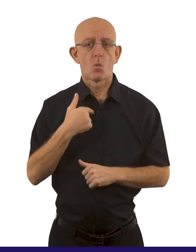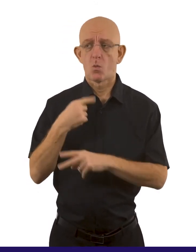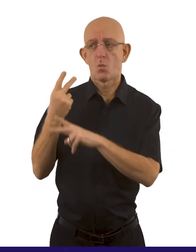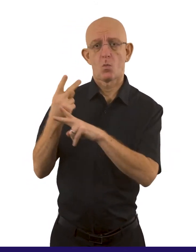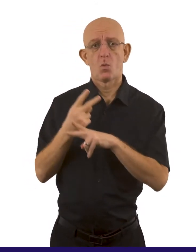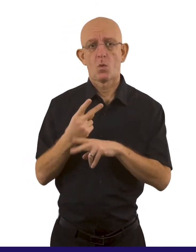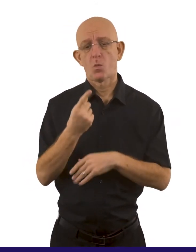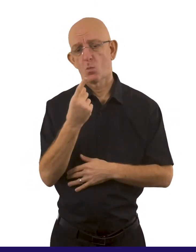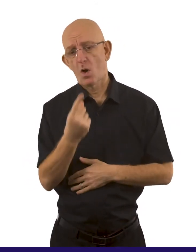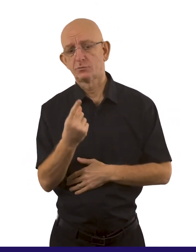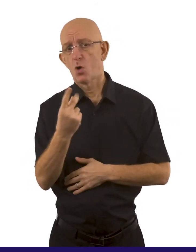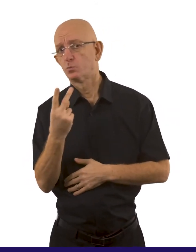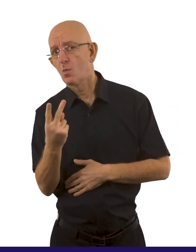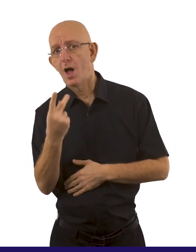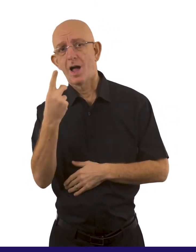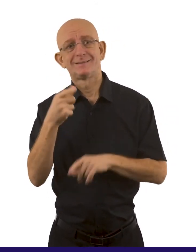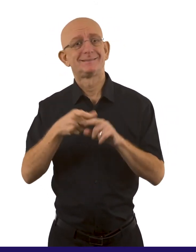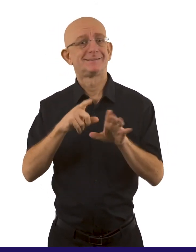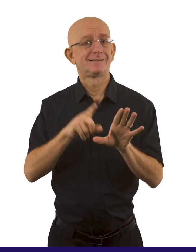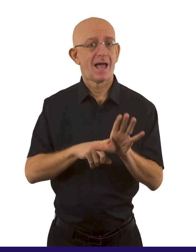Yes, once or twice a day.